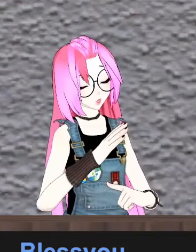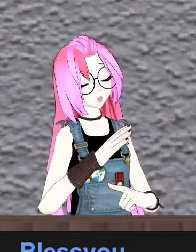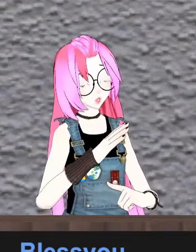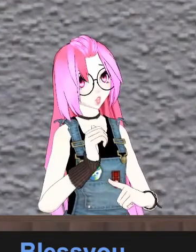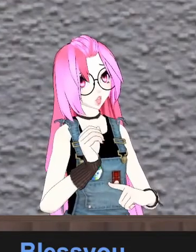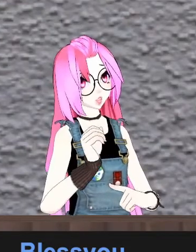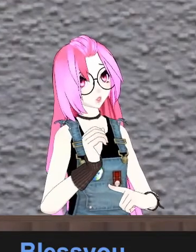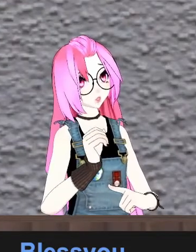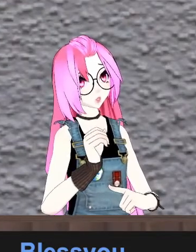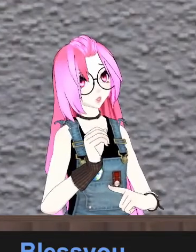and